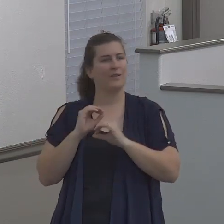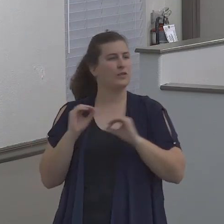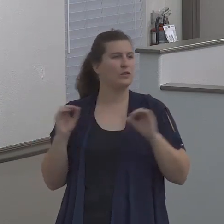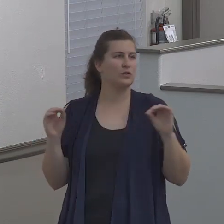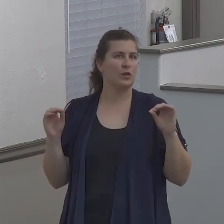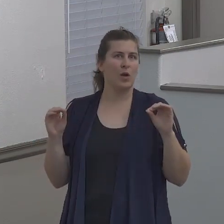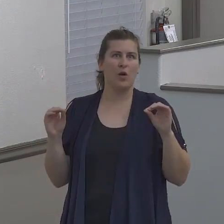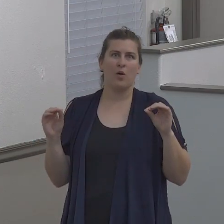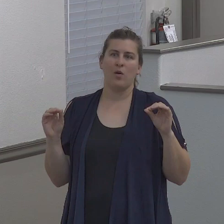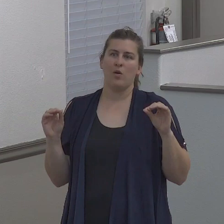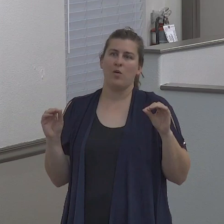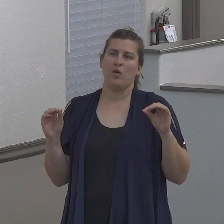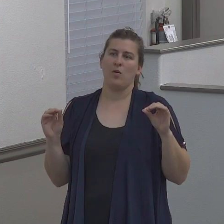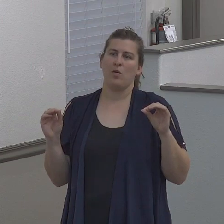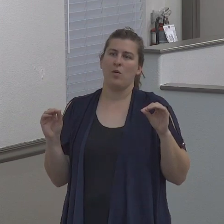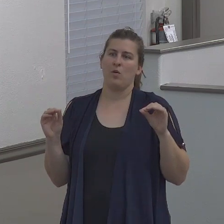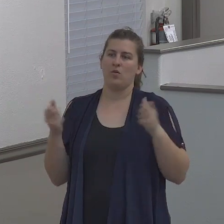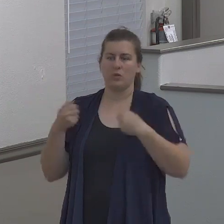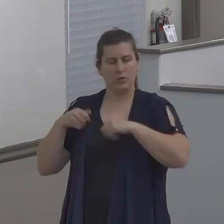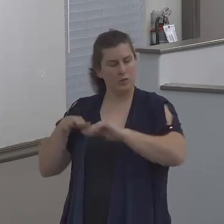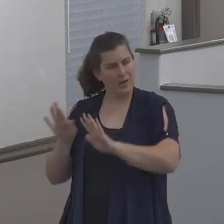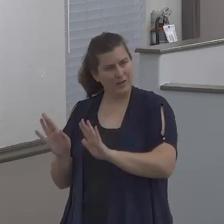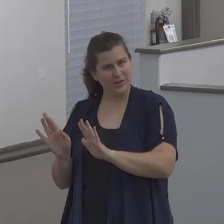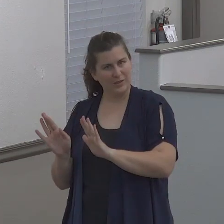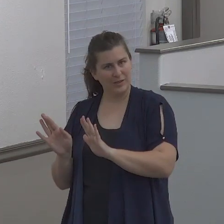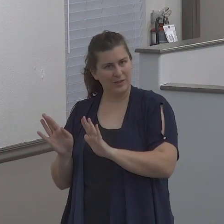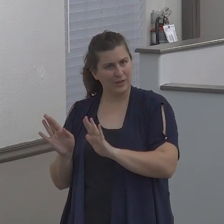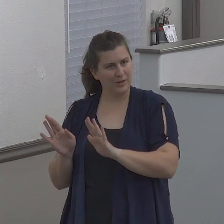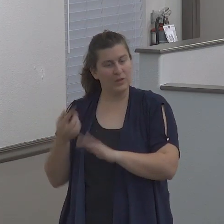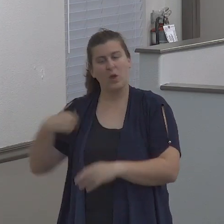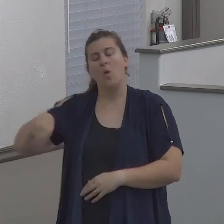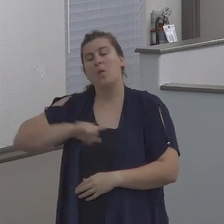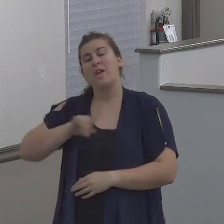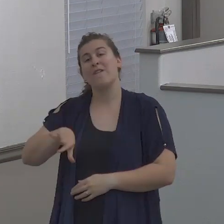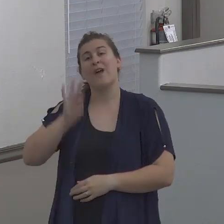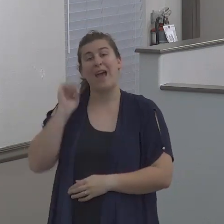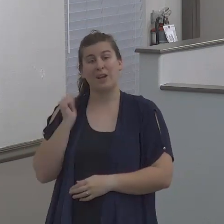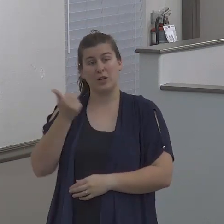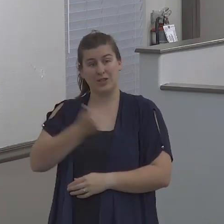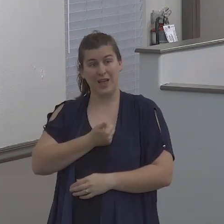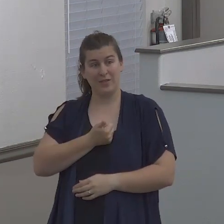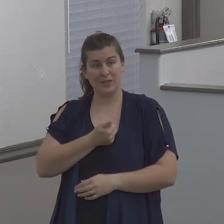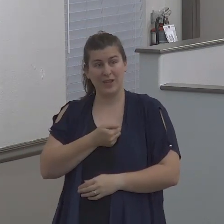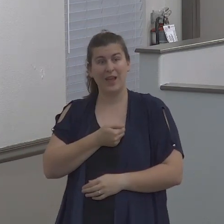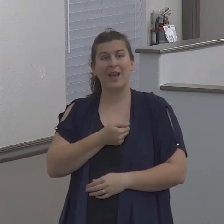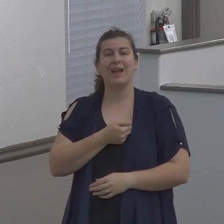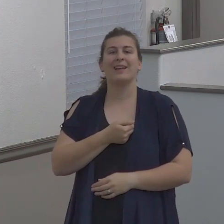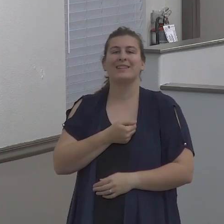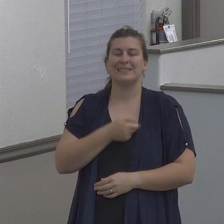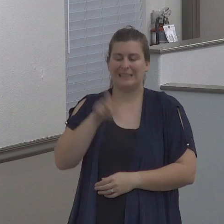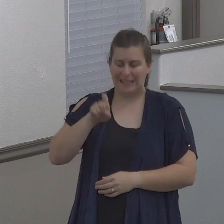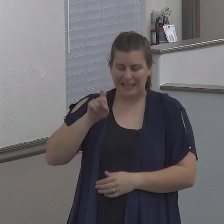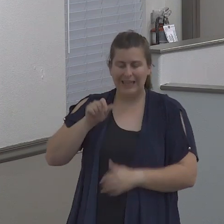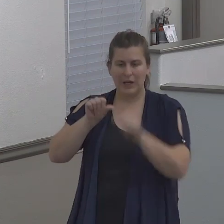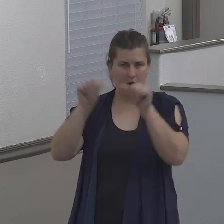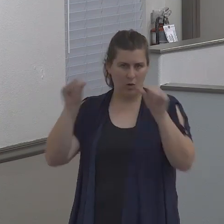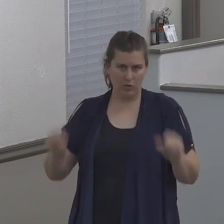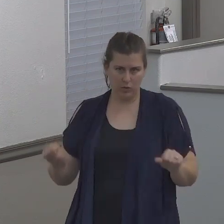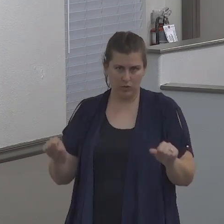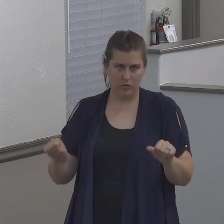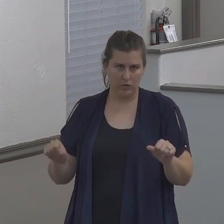Without humble, there is no surrender. And so we find our way to an